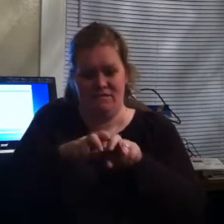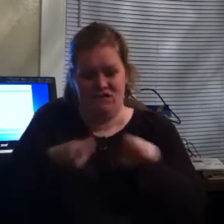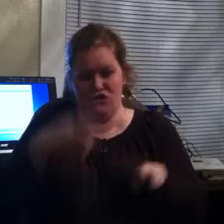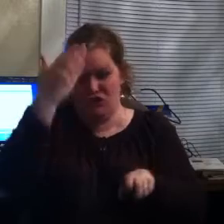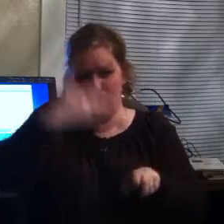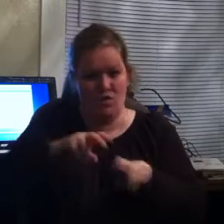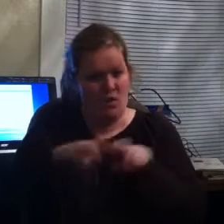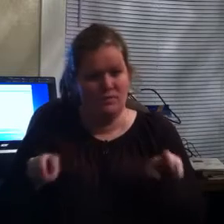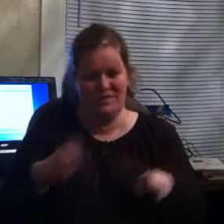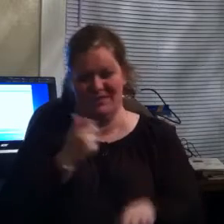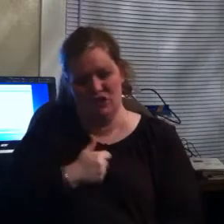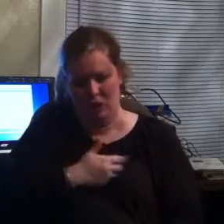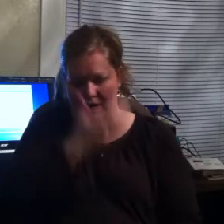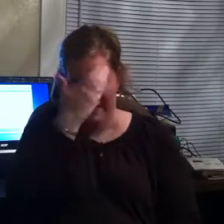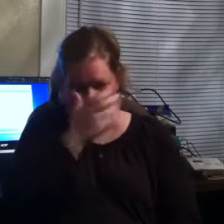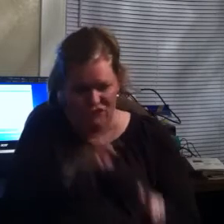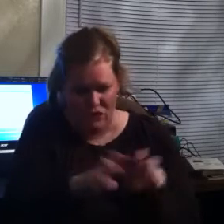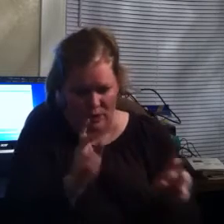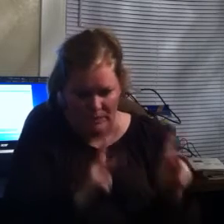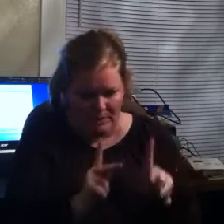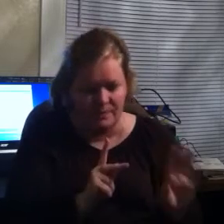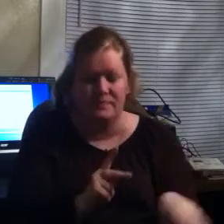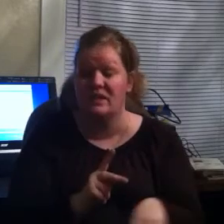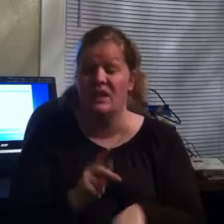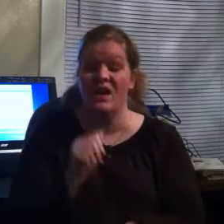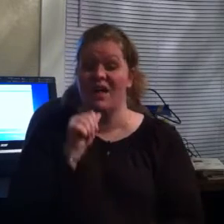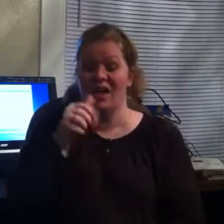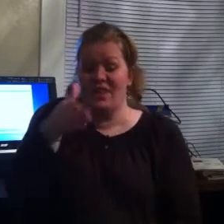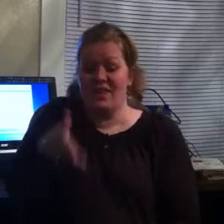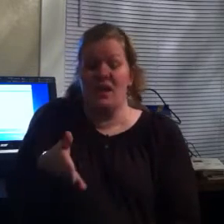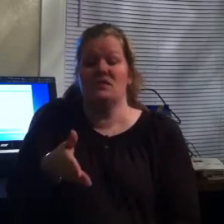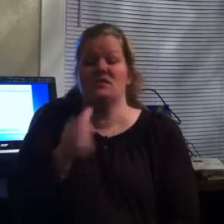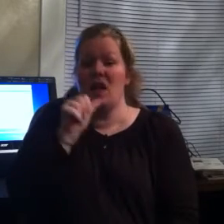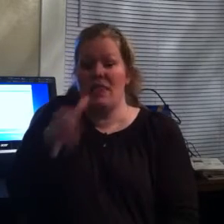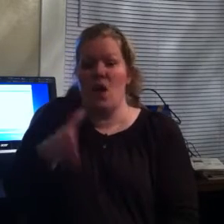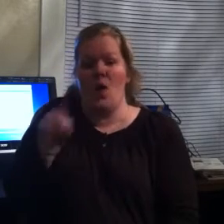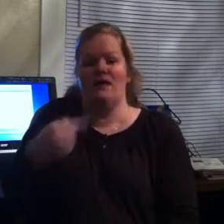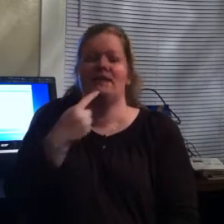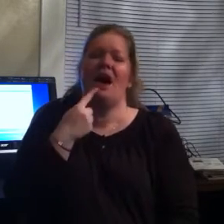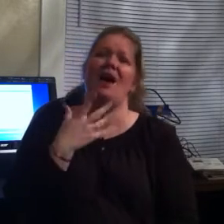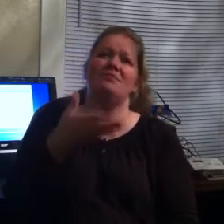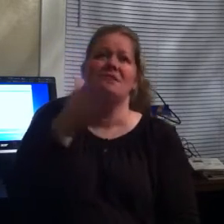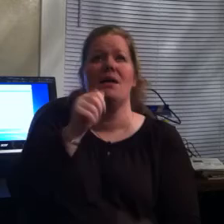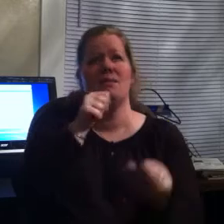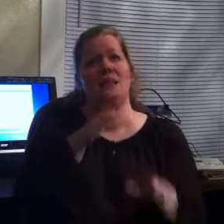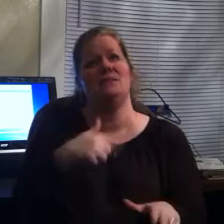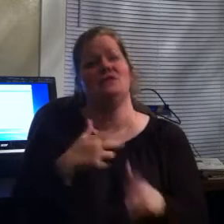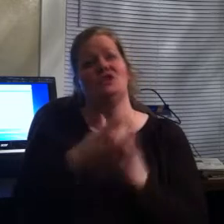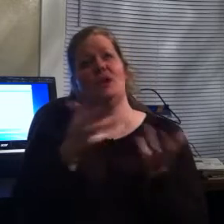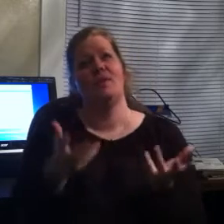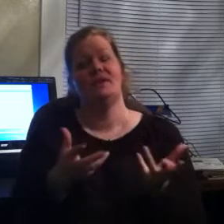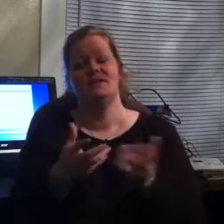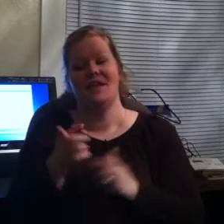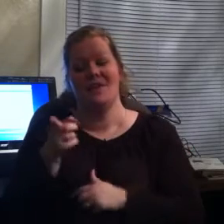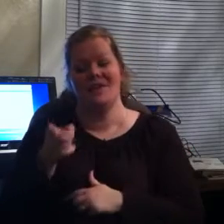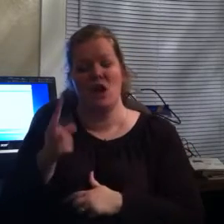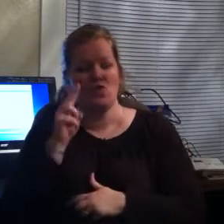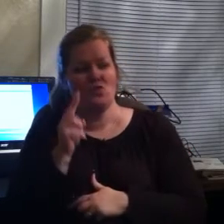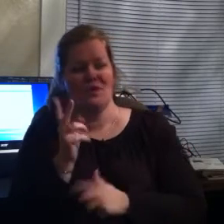they're there. And they're not there simply just to say, oh, he's so blessed by God. They're there to watch him, make sure he doesn't screw up, and to